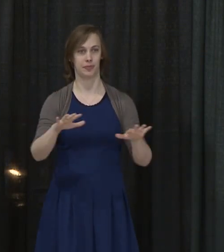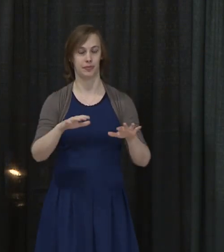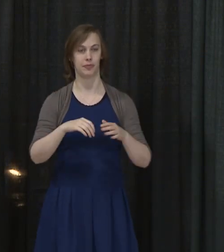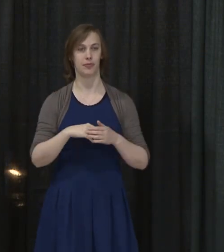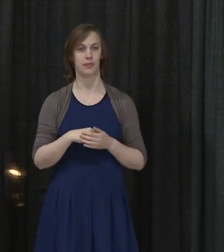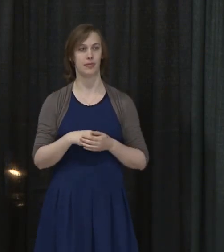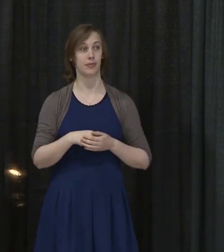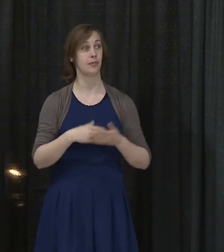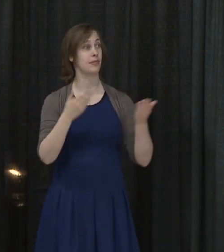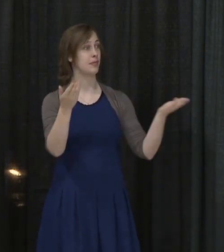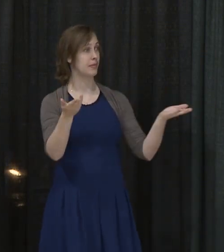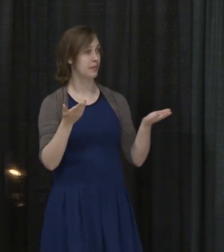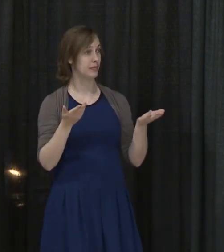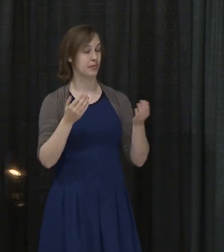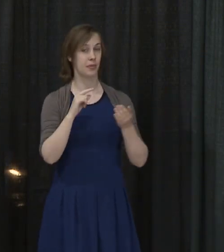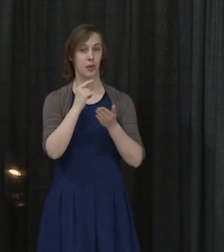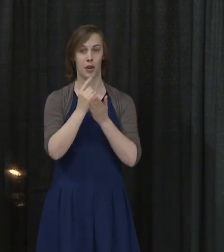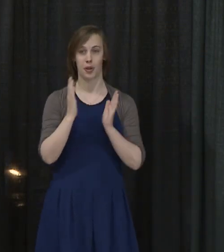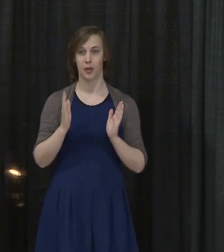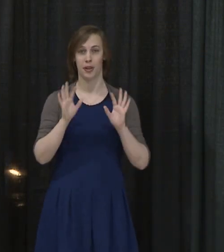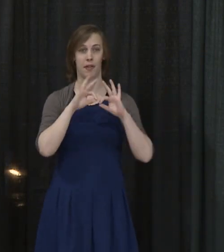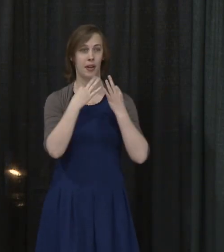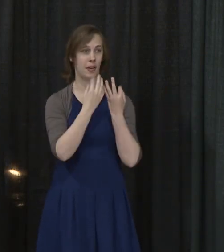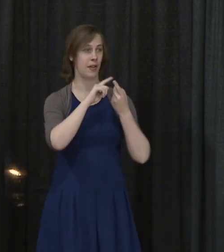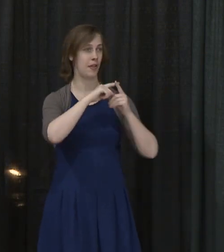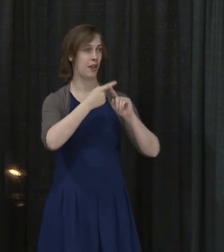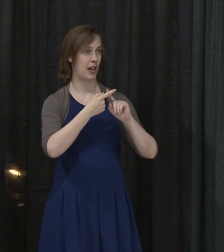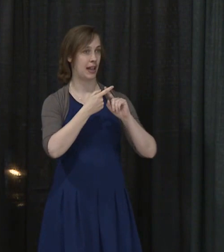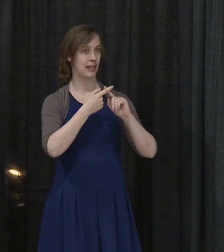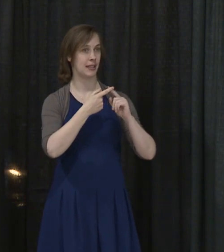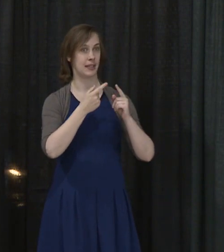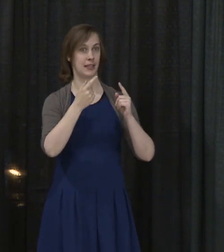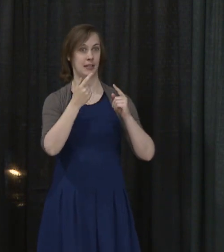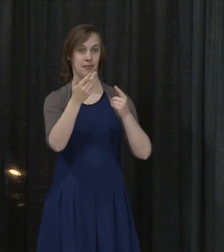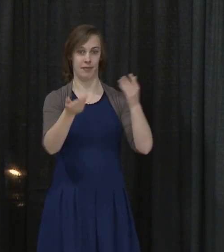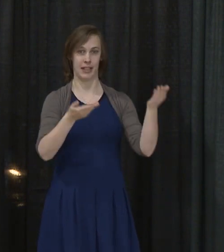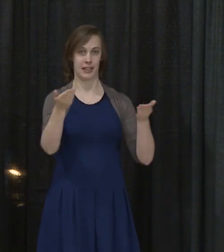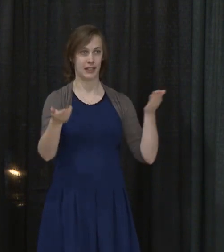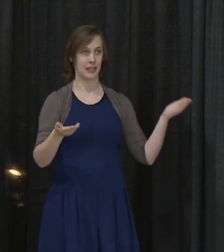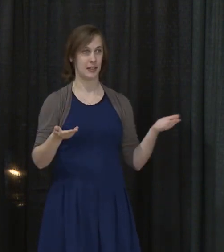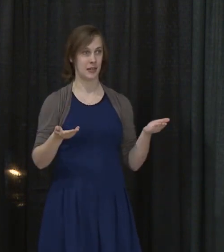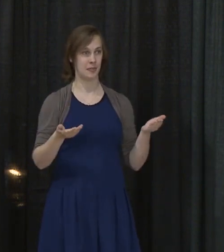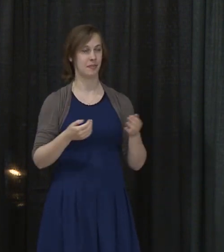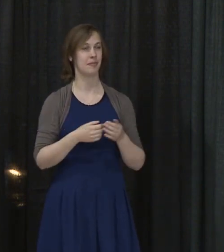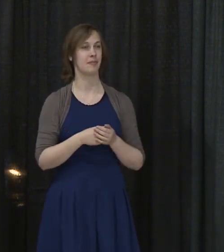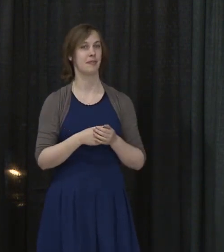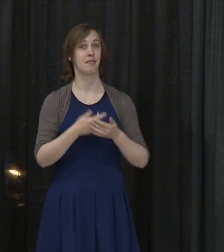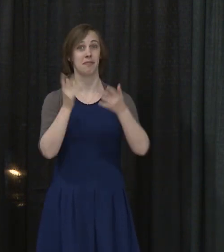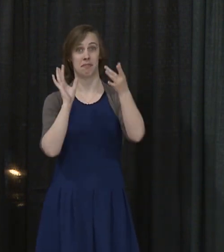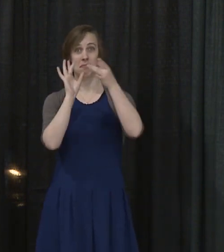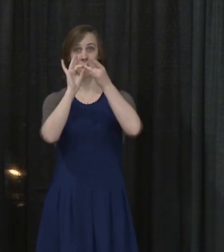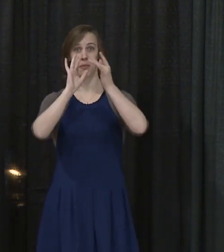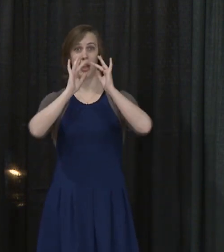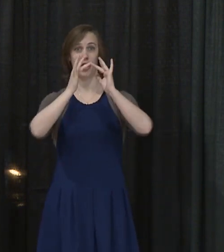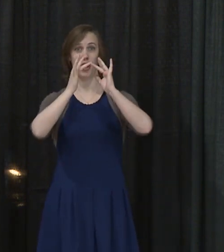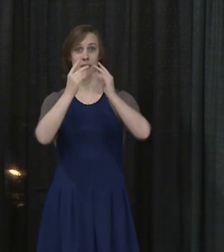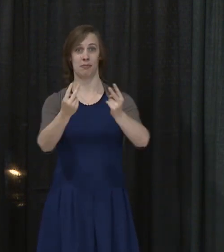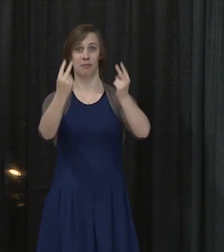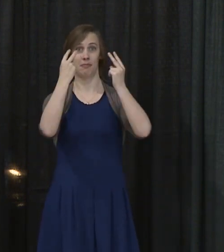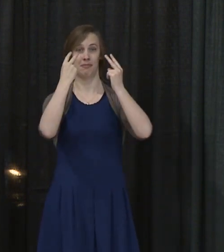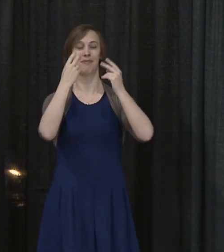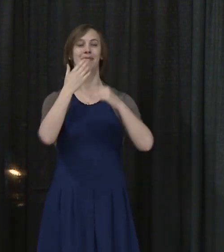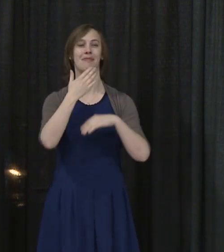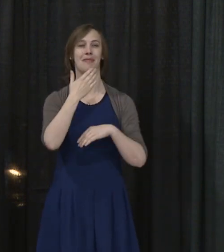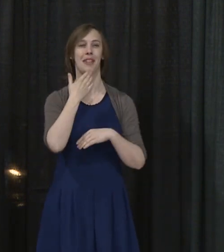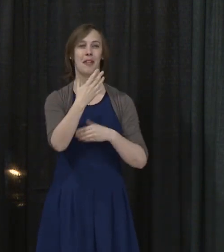friends, and guests joining us here today, along with all those tuning in to our live stream from around the world. Thank you